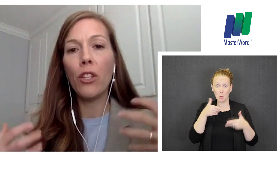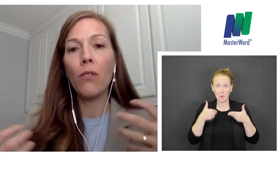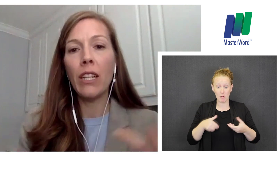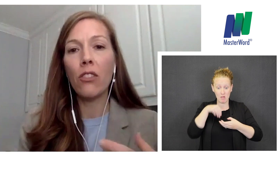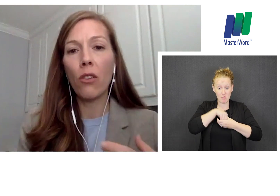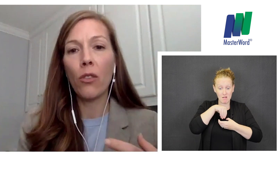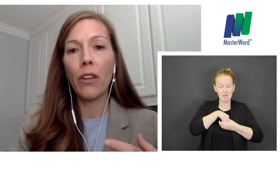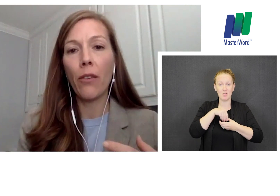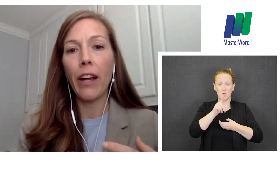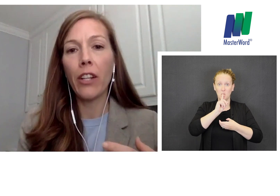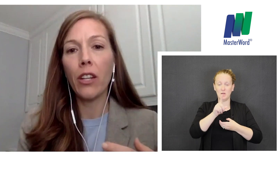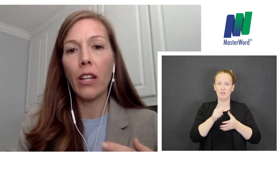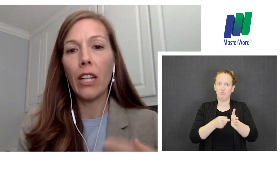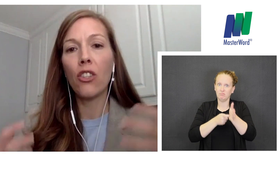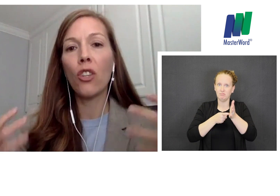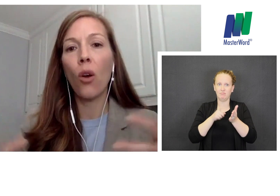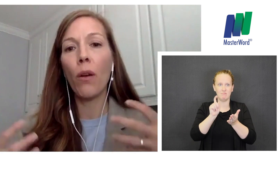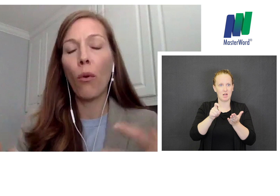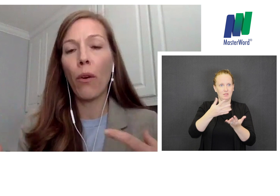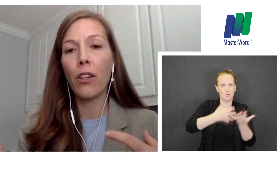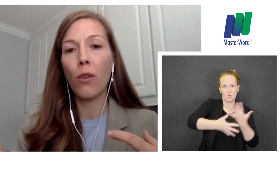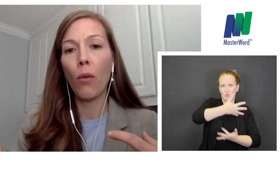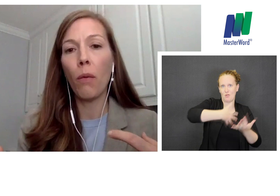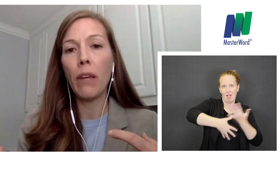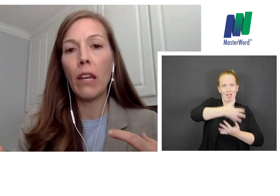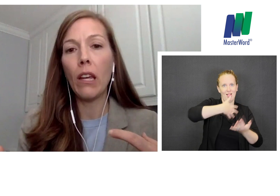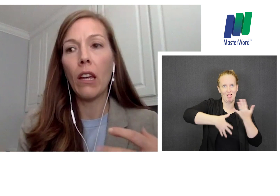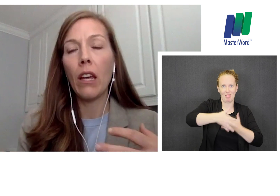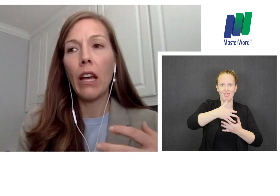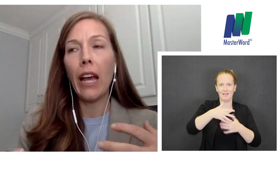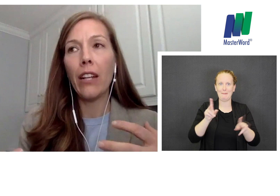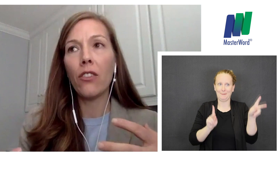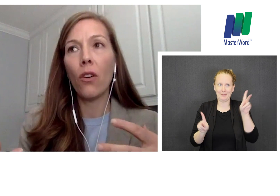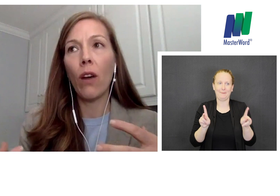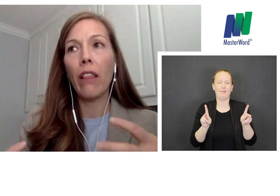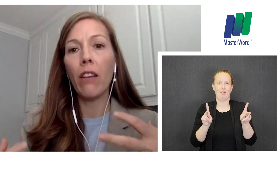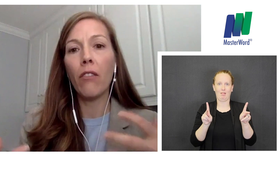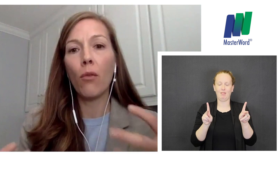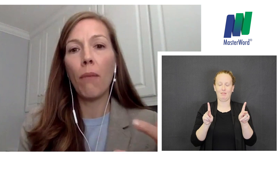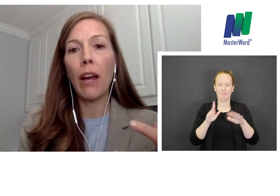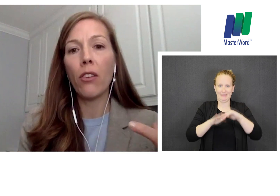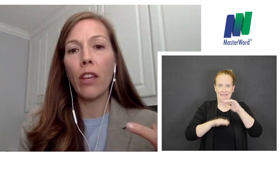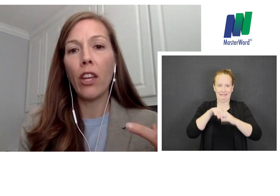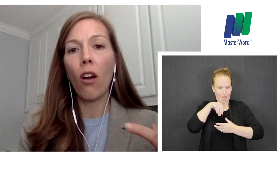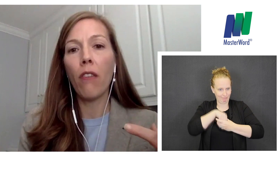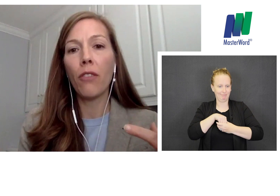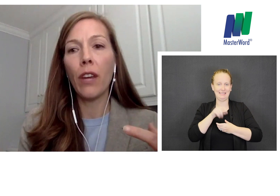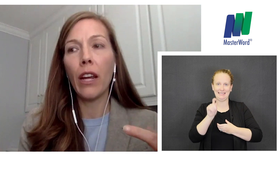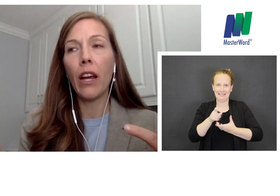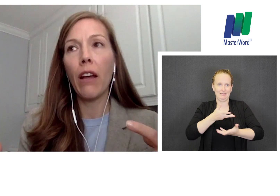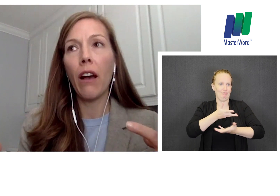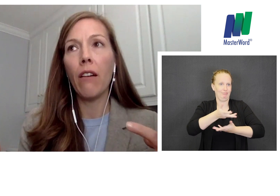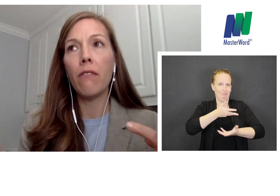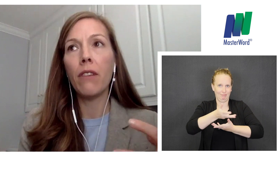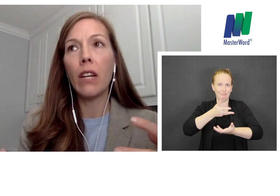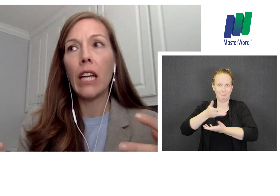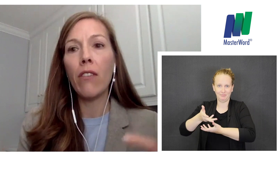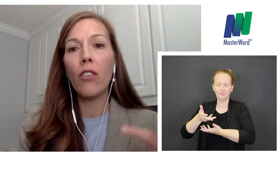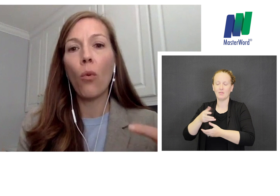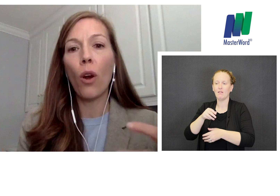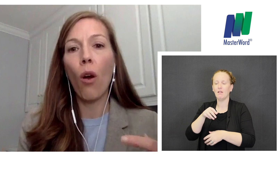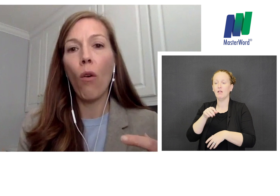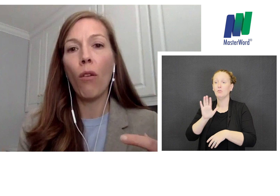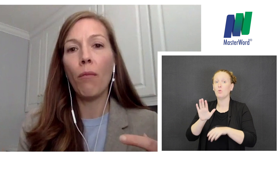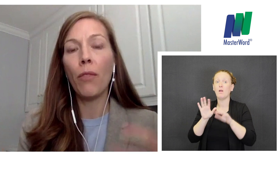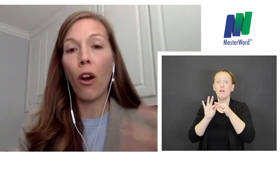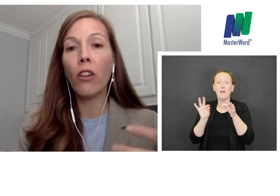we do need social interaction. It's so important to our well-being. And so I love the reminder that you're offering of, even